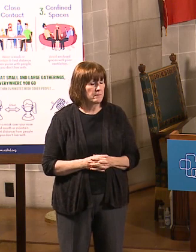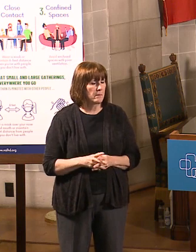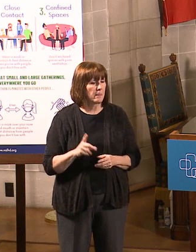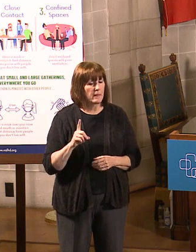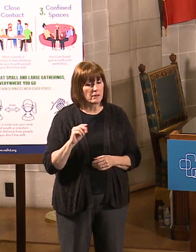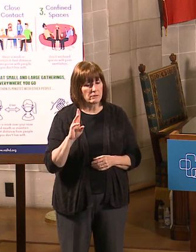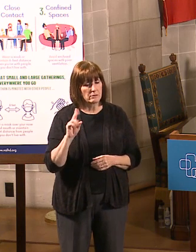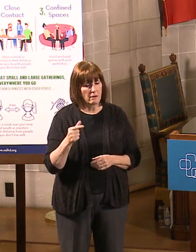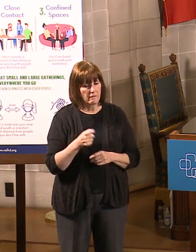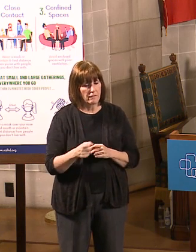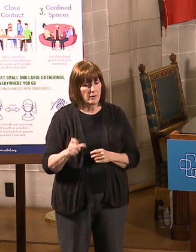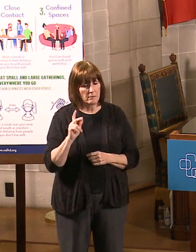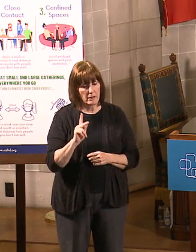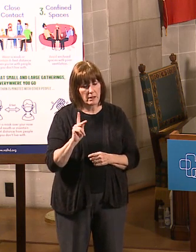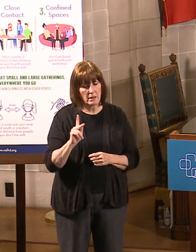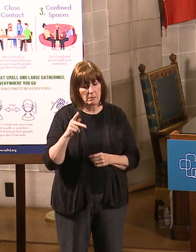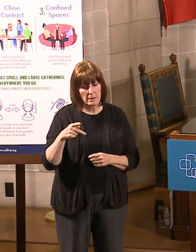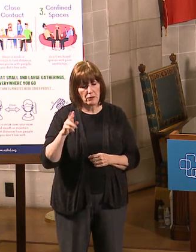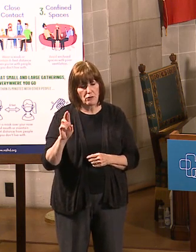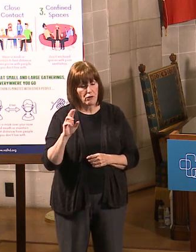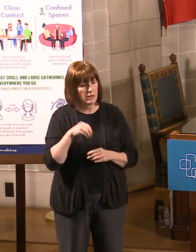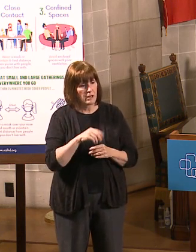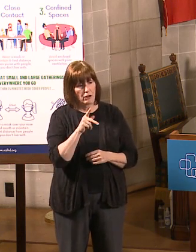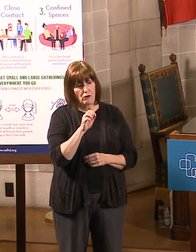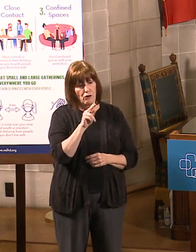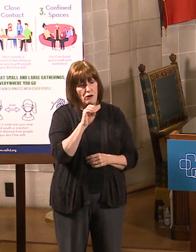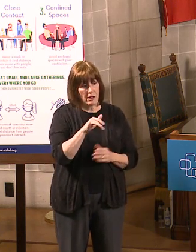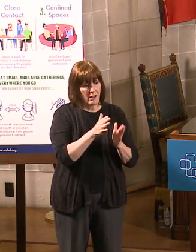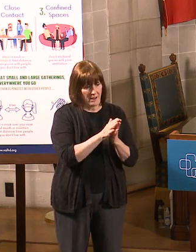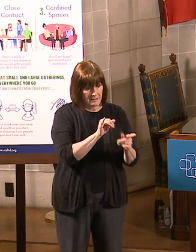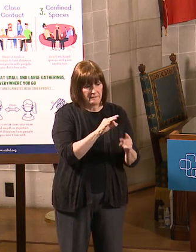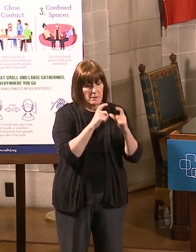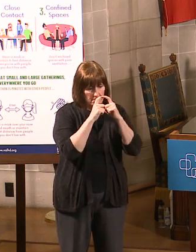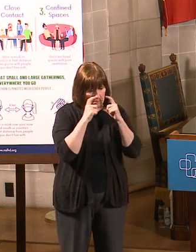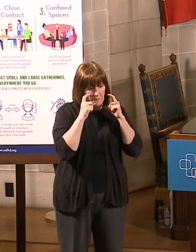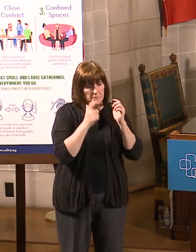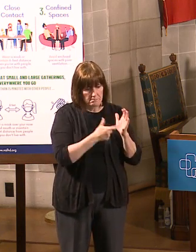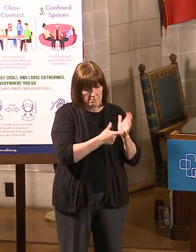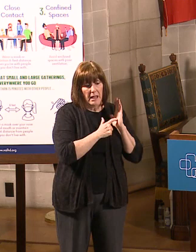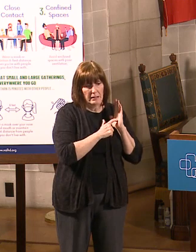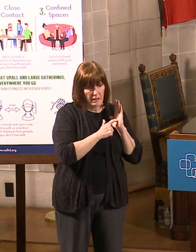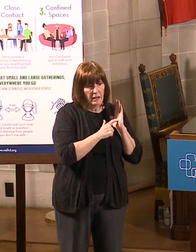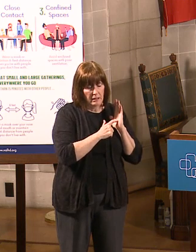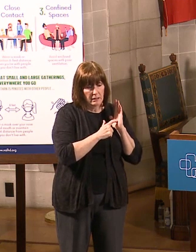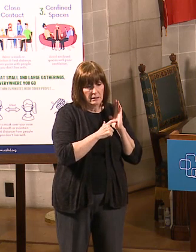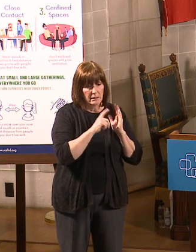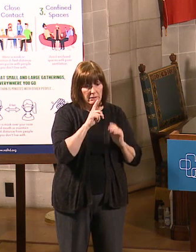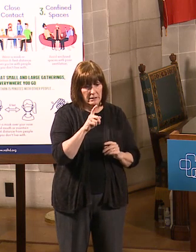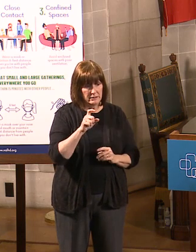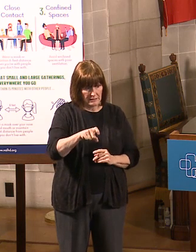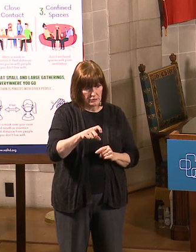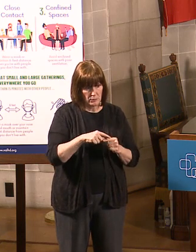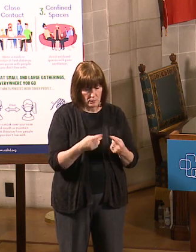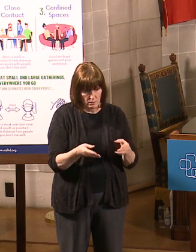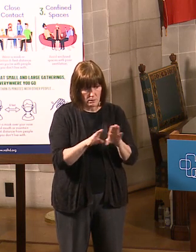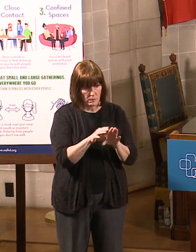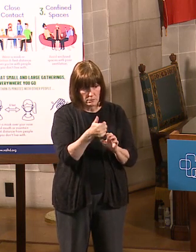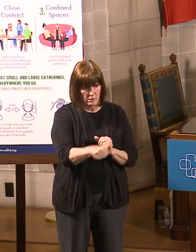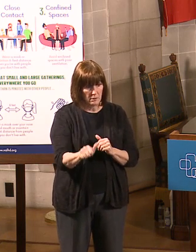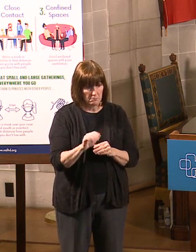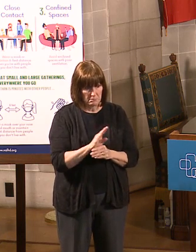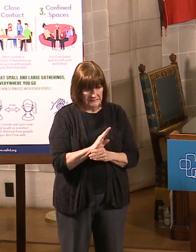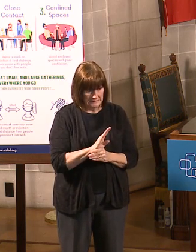from KKPR in Kearney asks, if there's a mask mandate, would it be necessary to close any